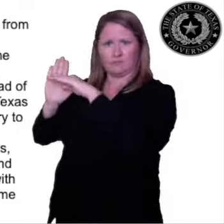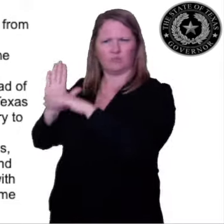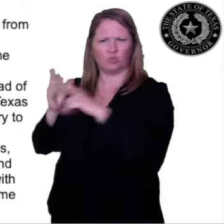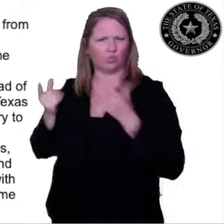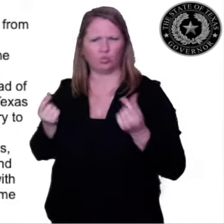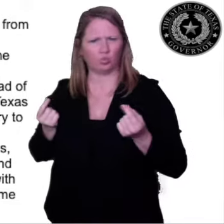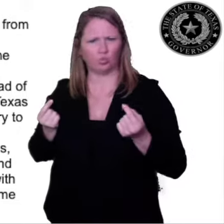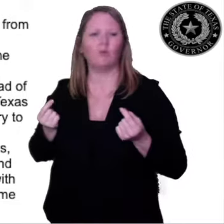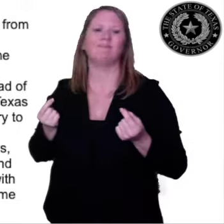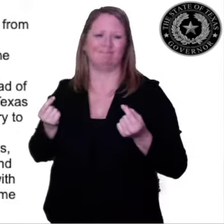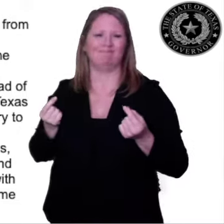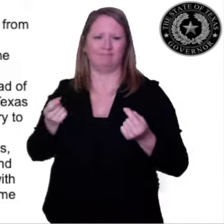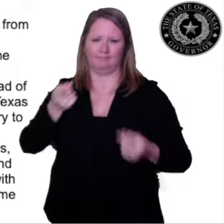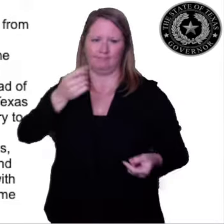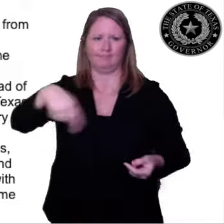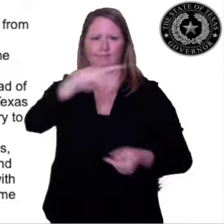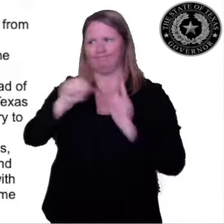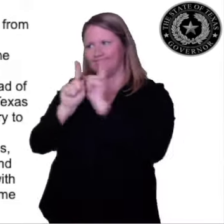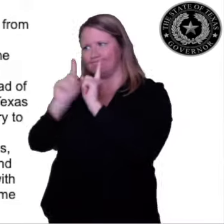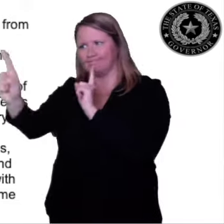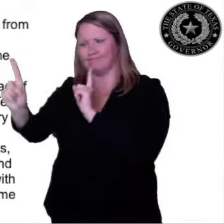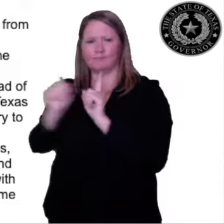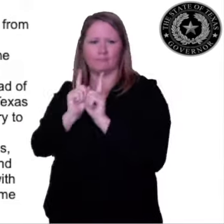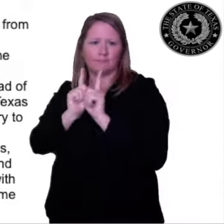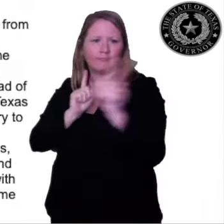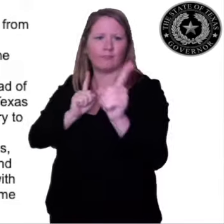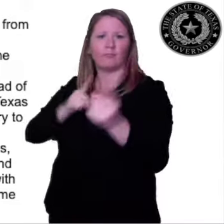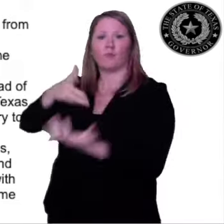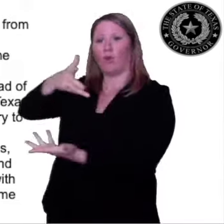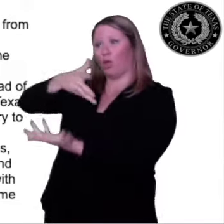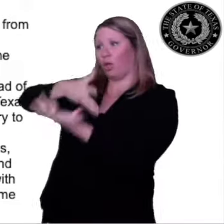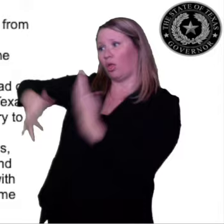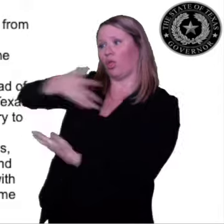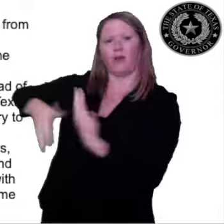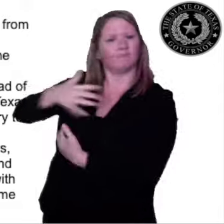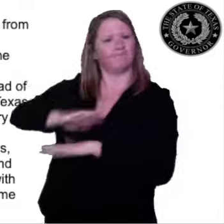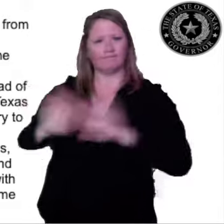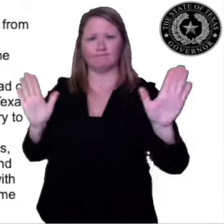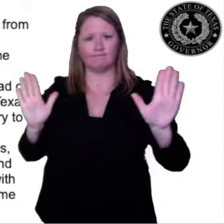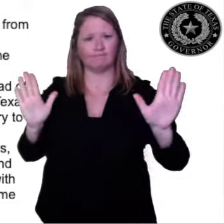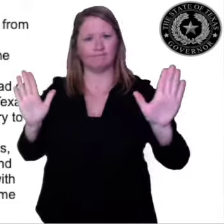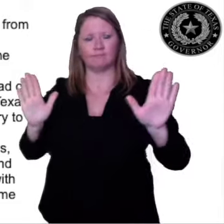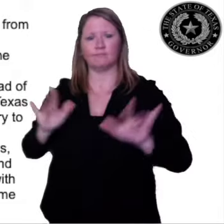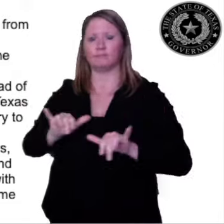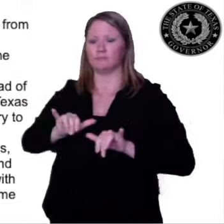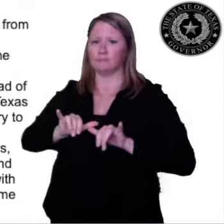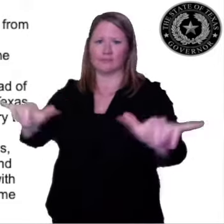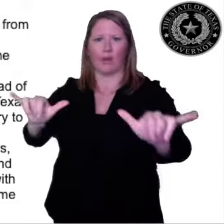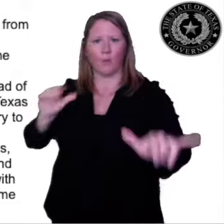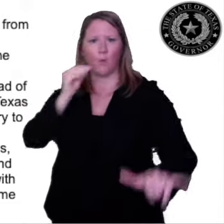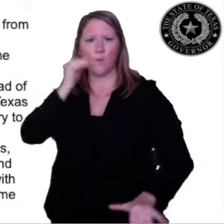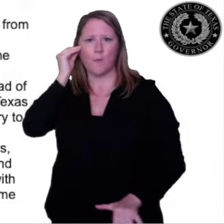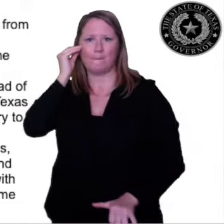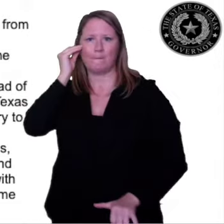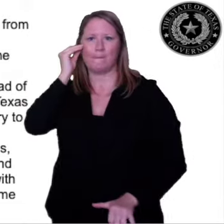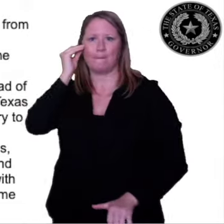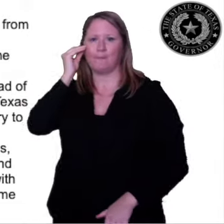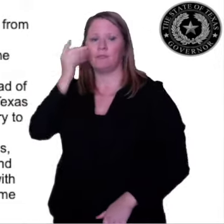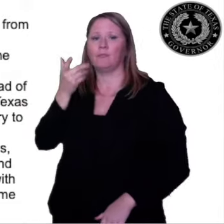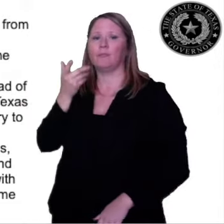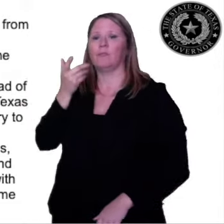shall, except where necessary to provide or obtain essential services or reopen